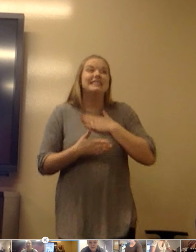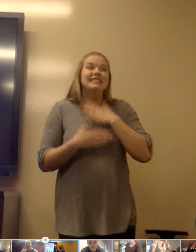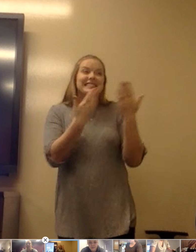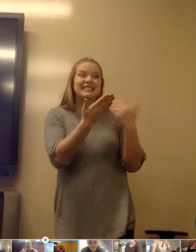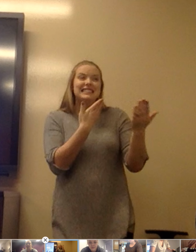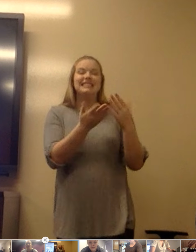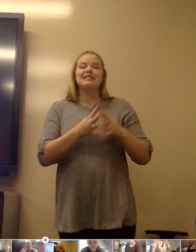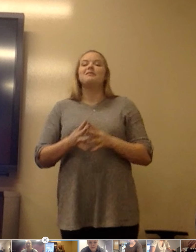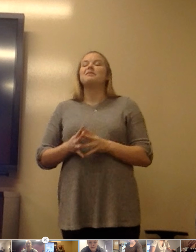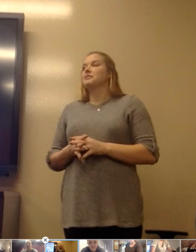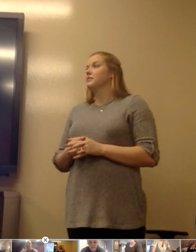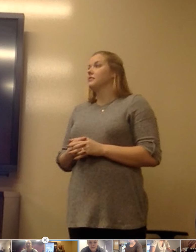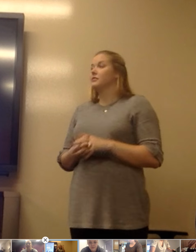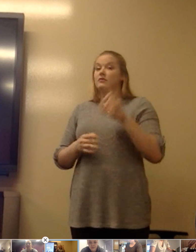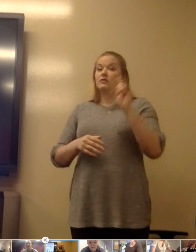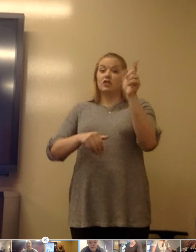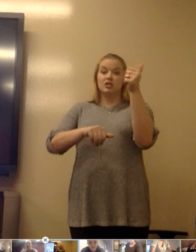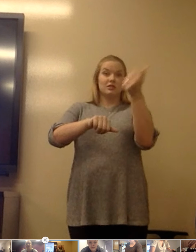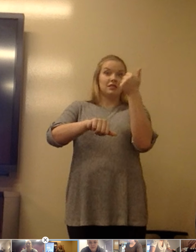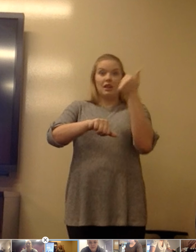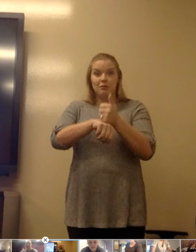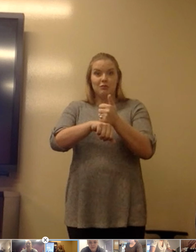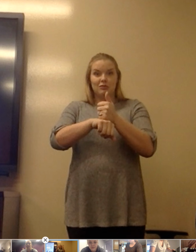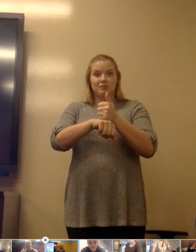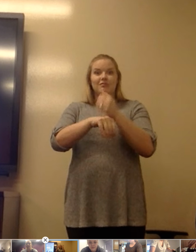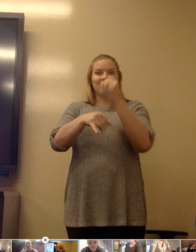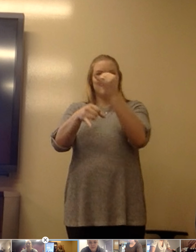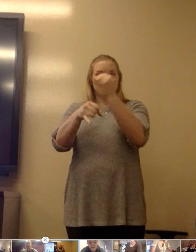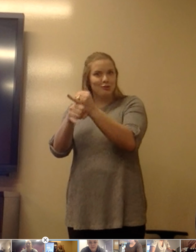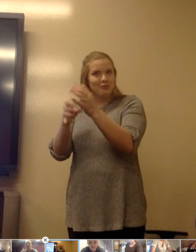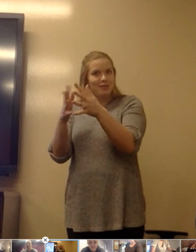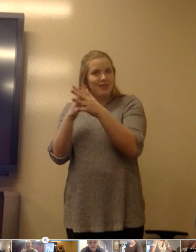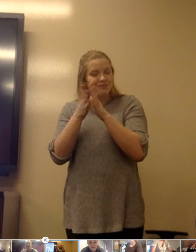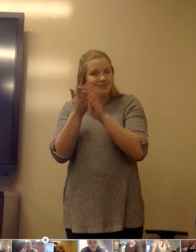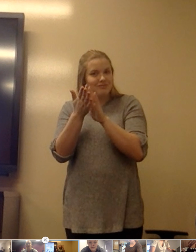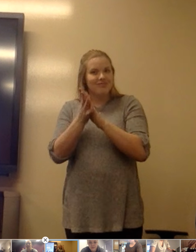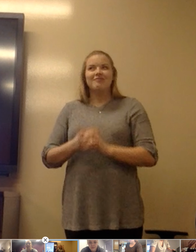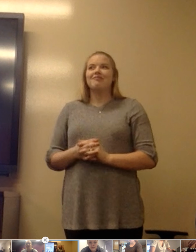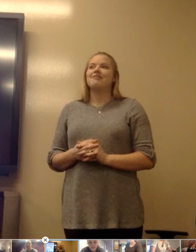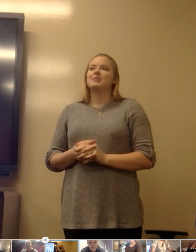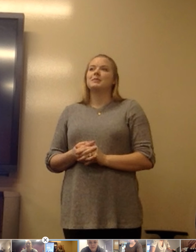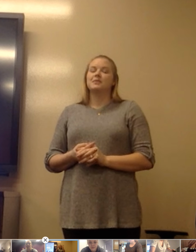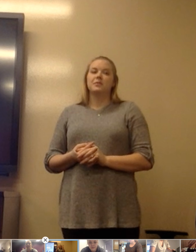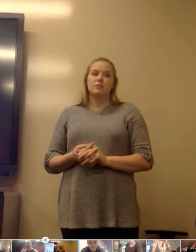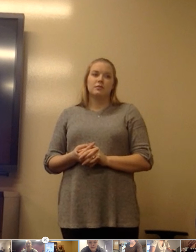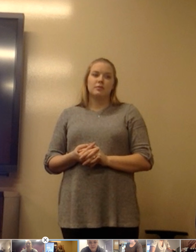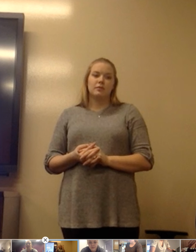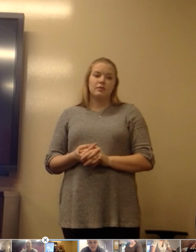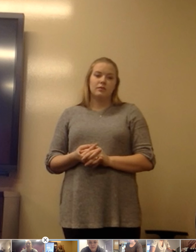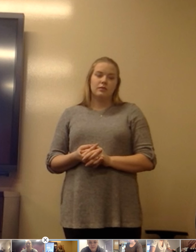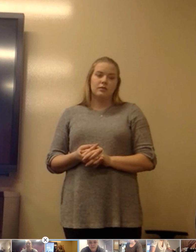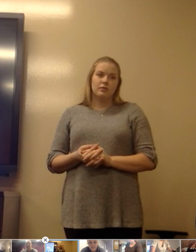French. And he ended up meeting a man named Clark, and he asked Clark to come back with him to America.